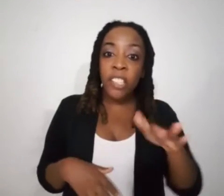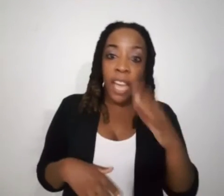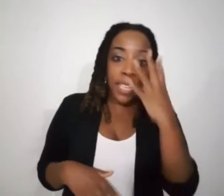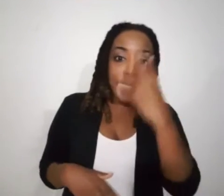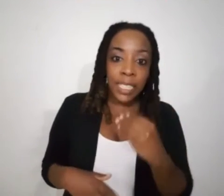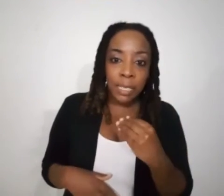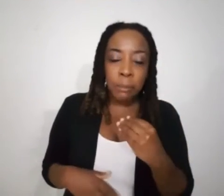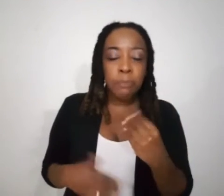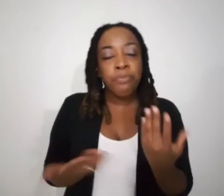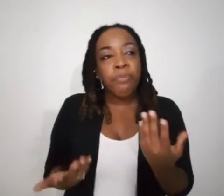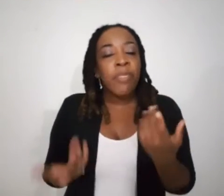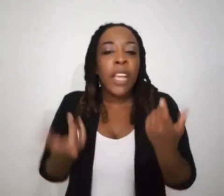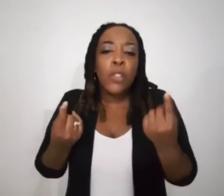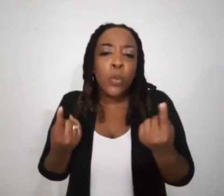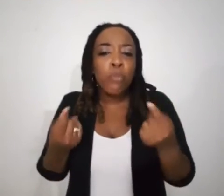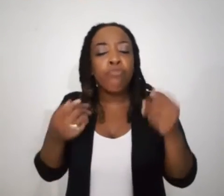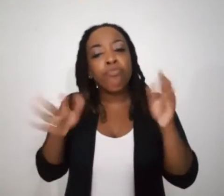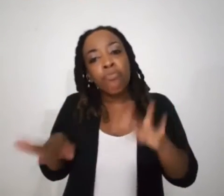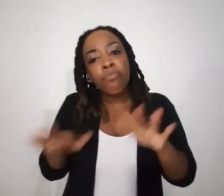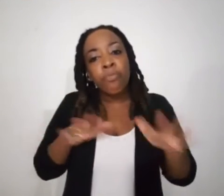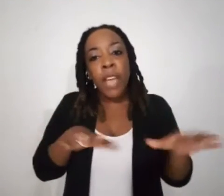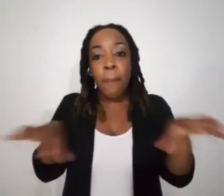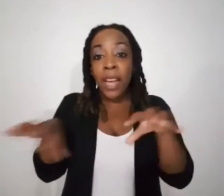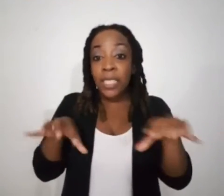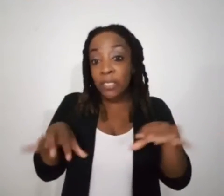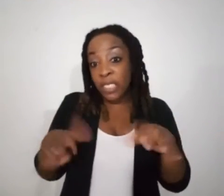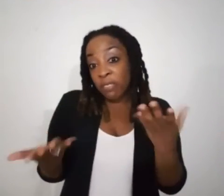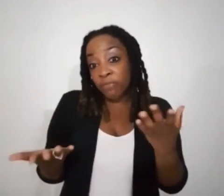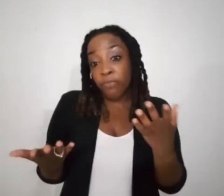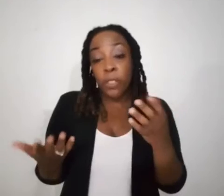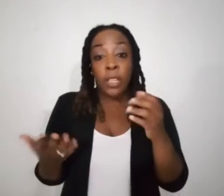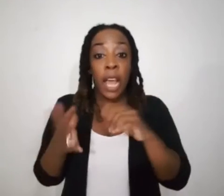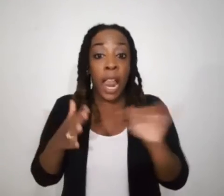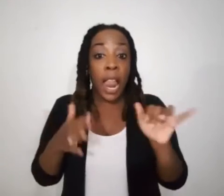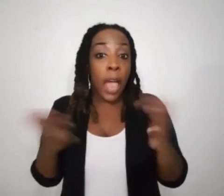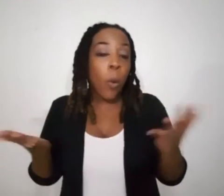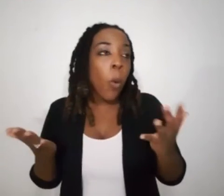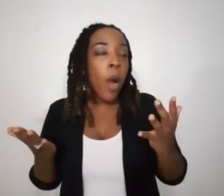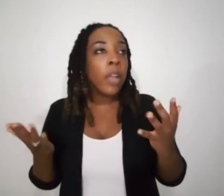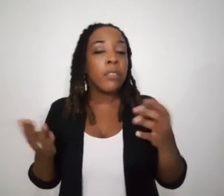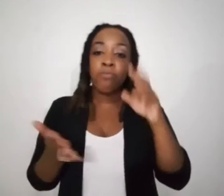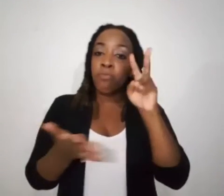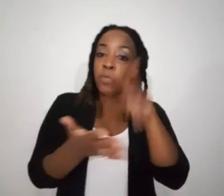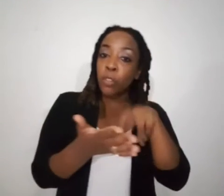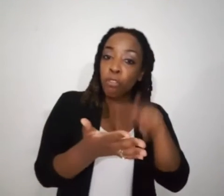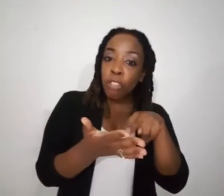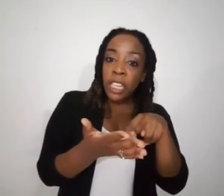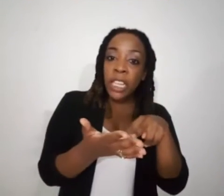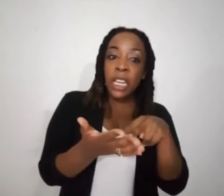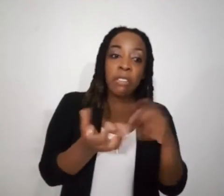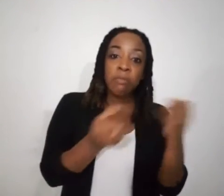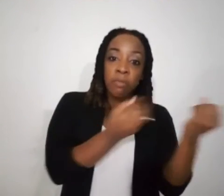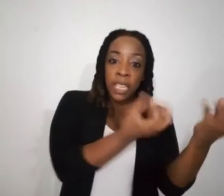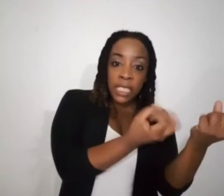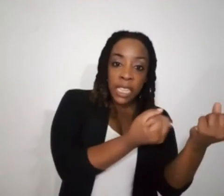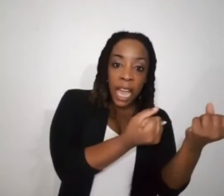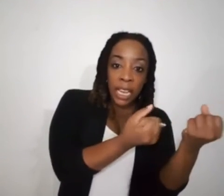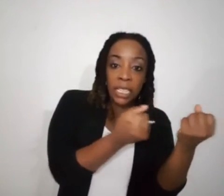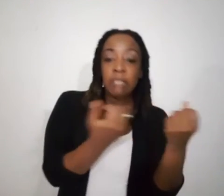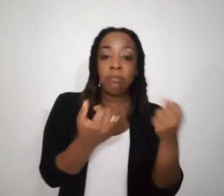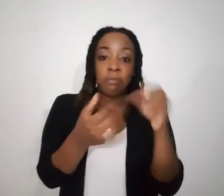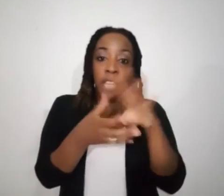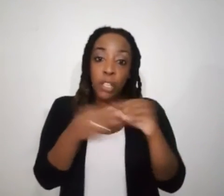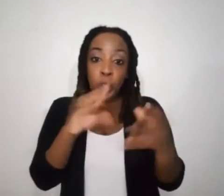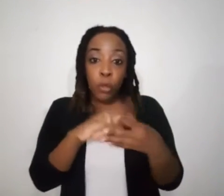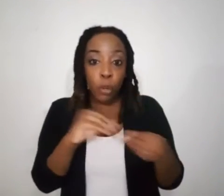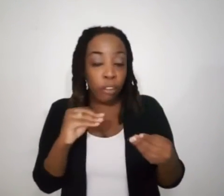normally be reading a story or sharing pictures with your child. For those who can't read, you are reading and you are